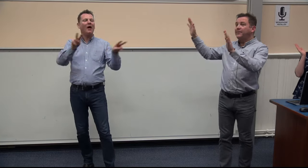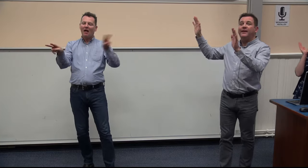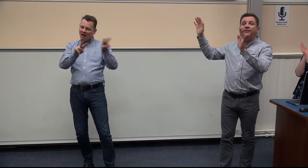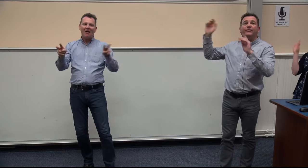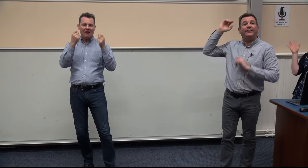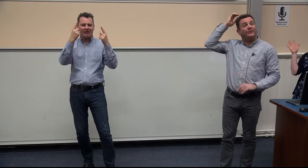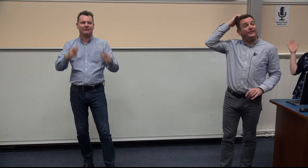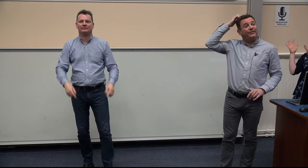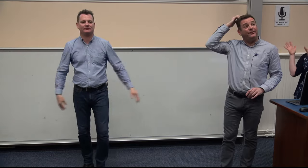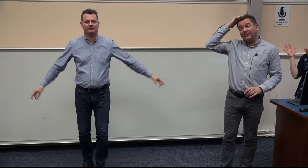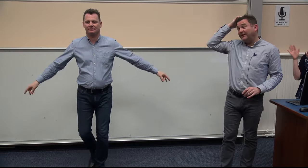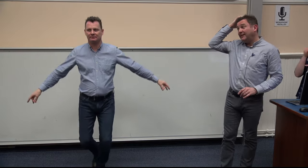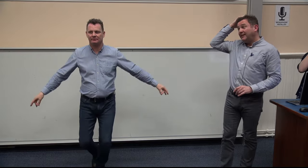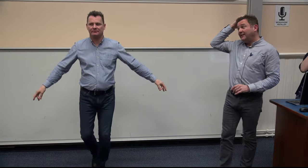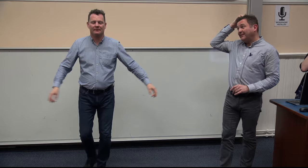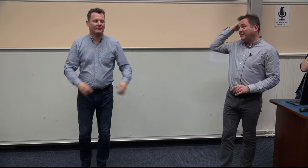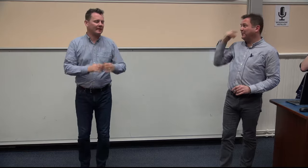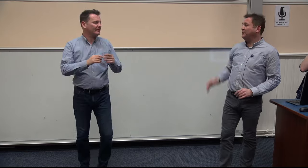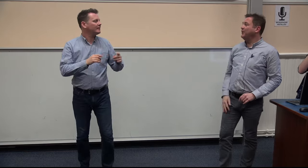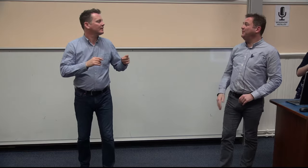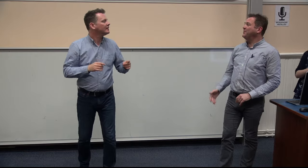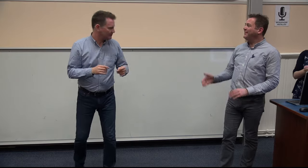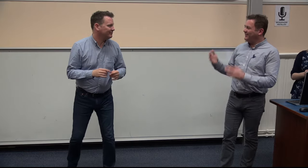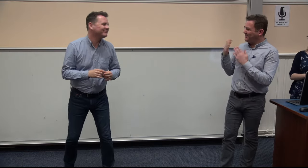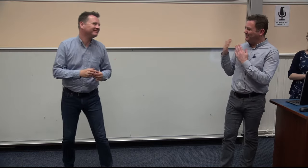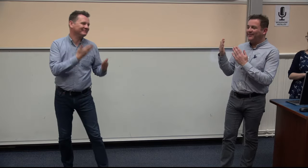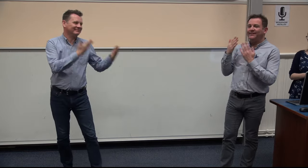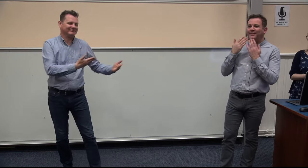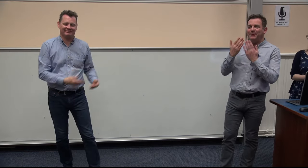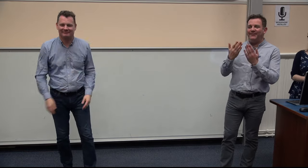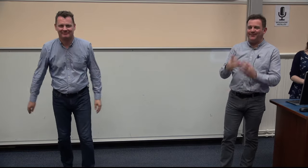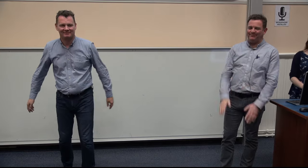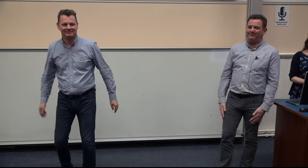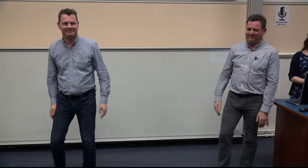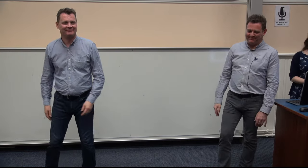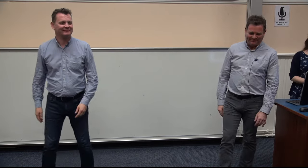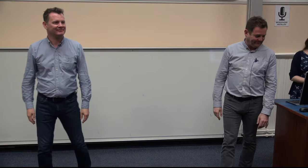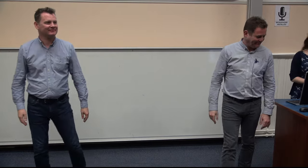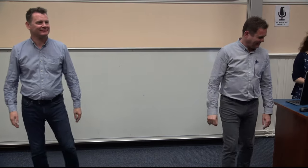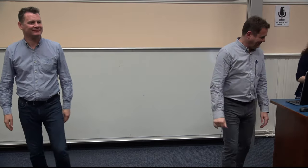in theatre in the future. So thank you. Thank you, Marion.